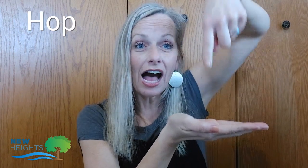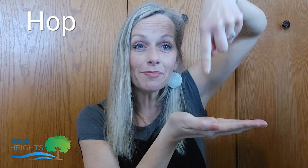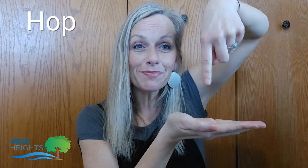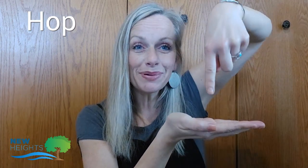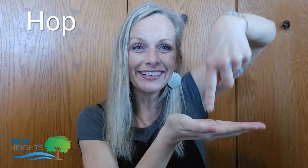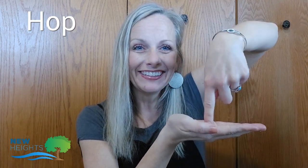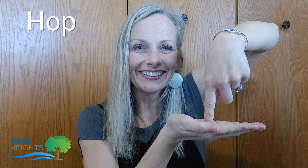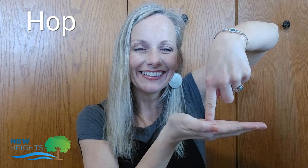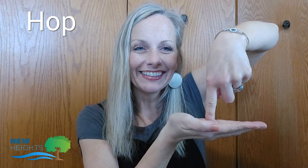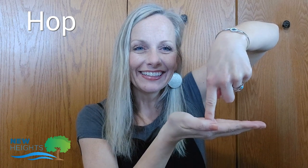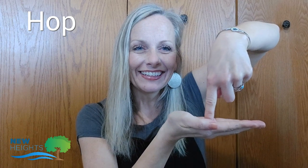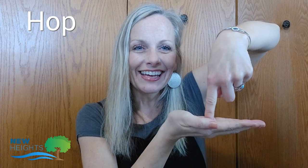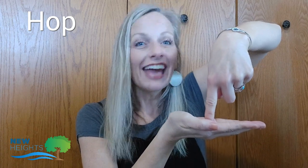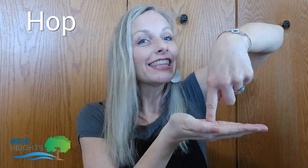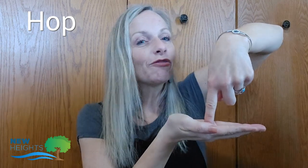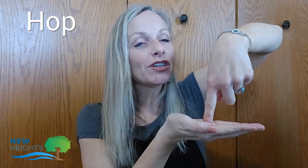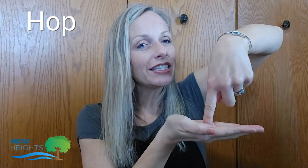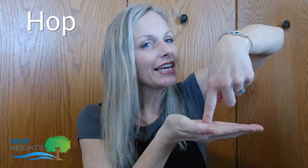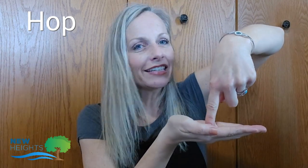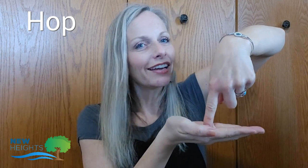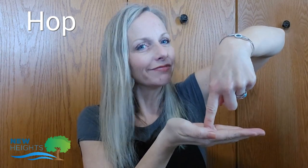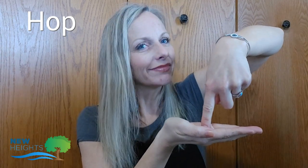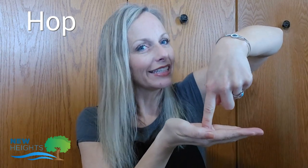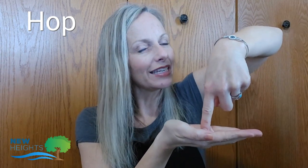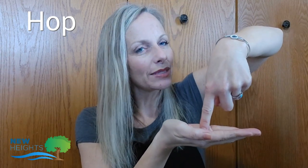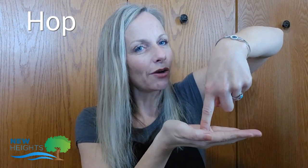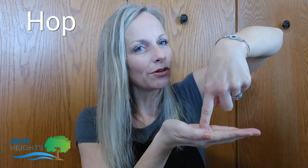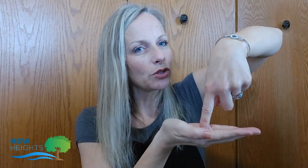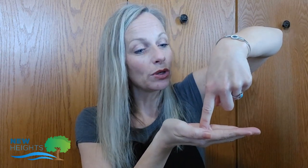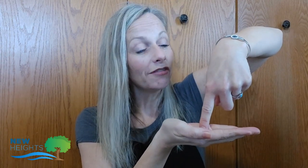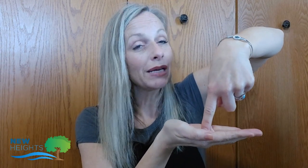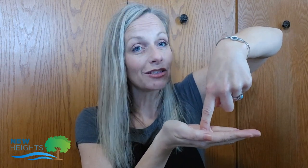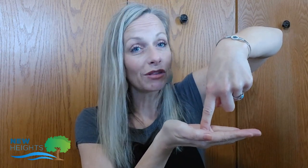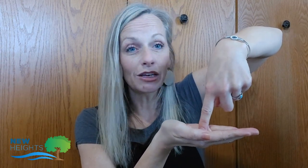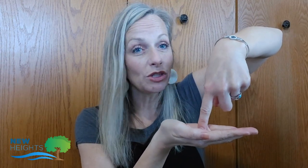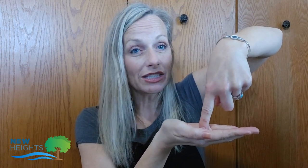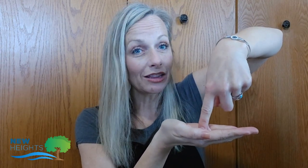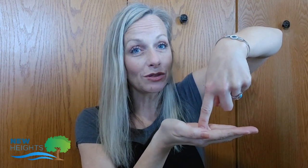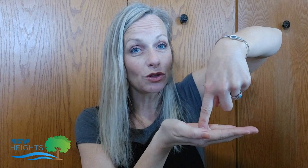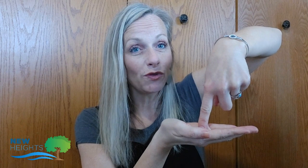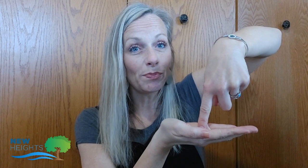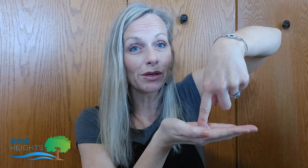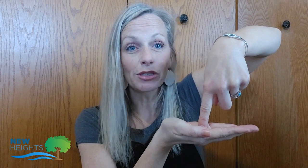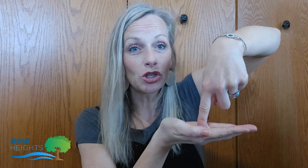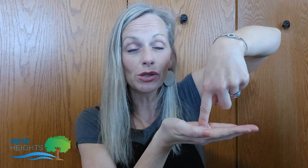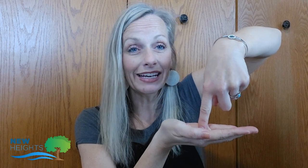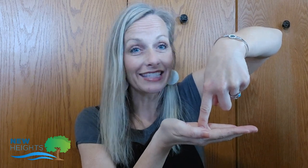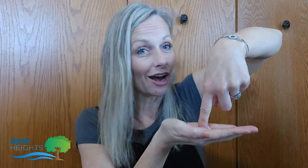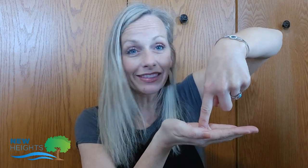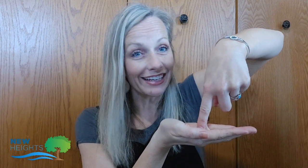hop. And then for sit, it seems counterintuitive because you think you would just sit those two legs down. That's